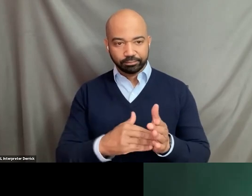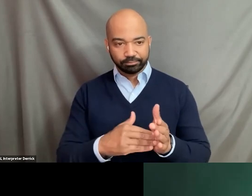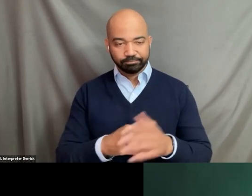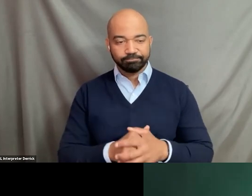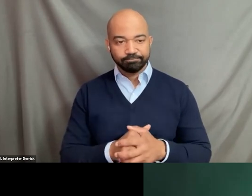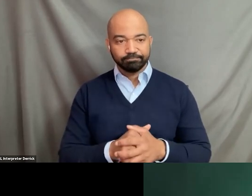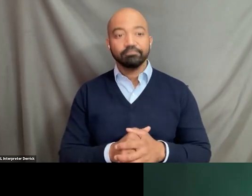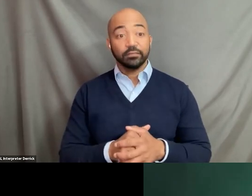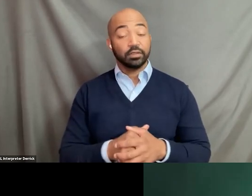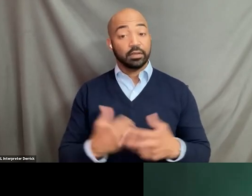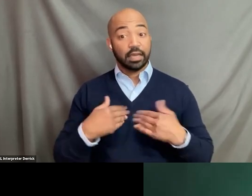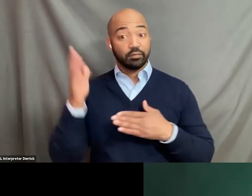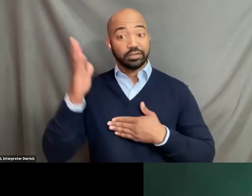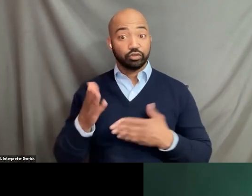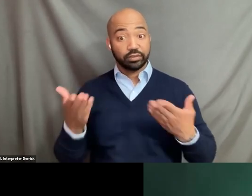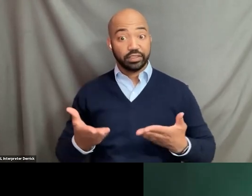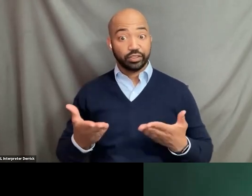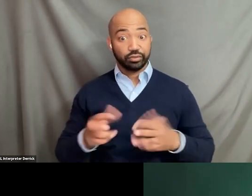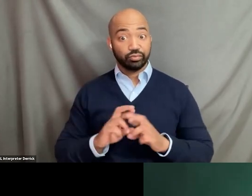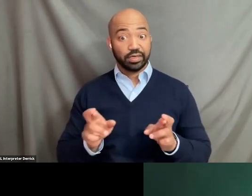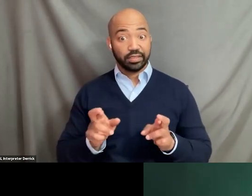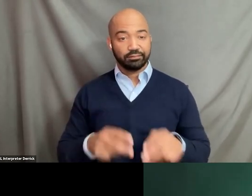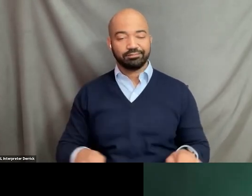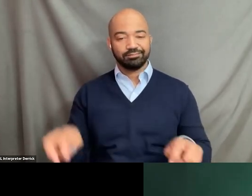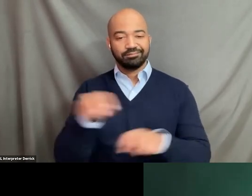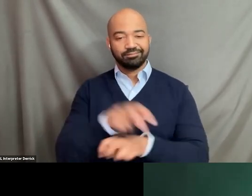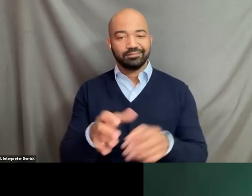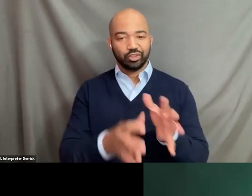Okay, do we have the presenter here ready?